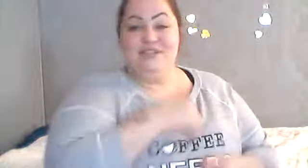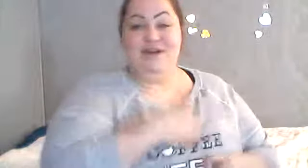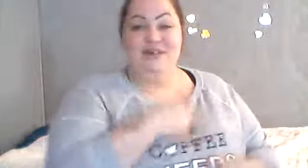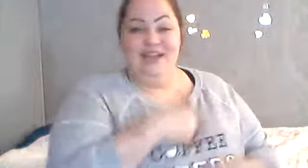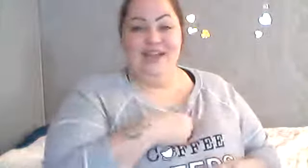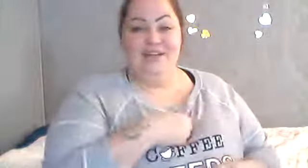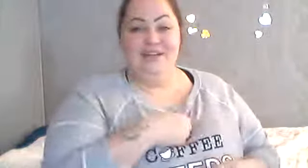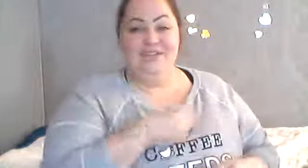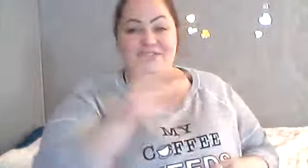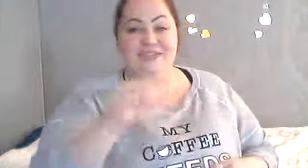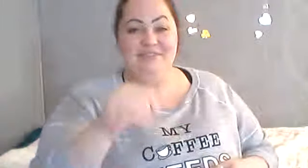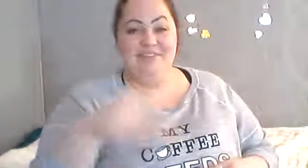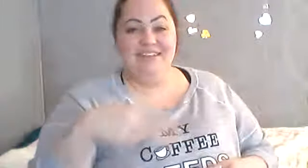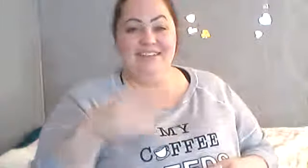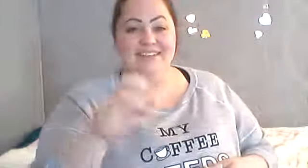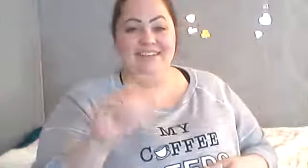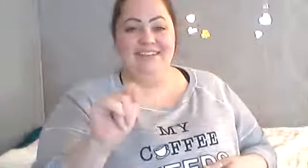Sorry, I called you J-Fit.